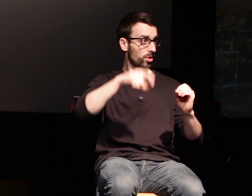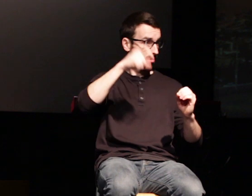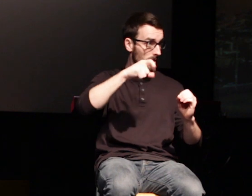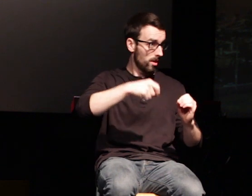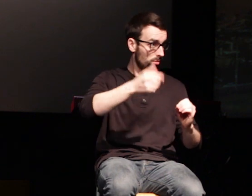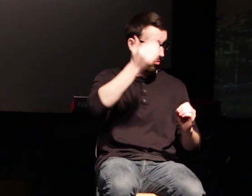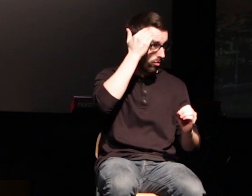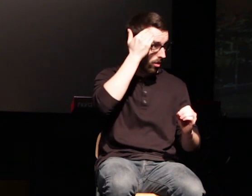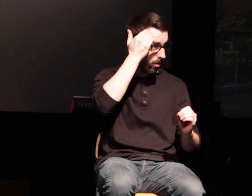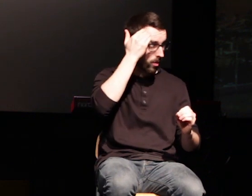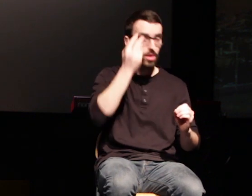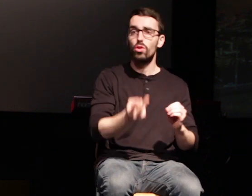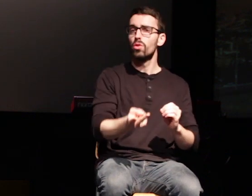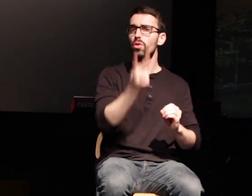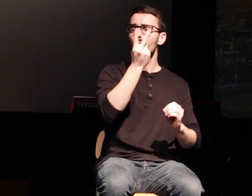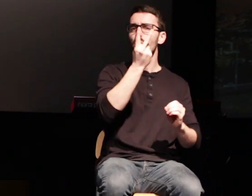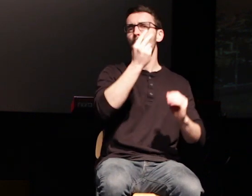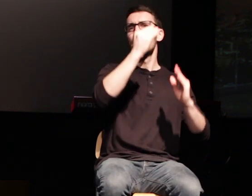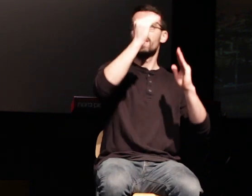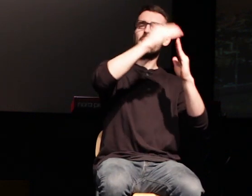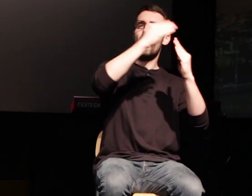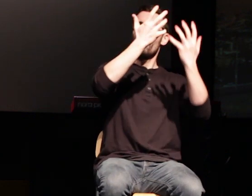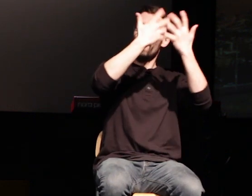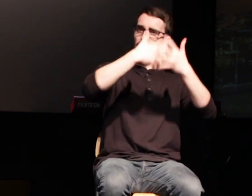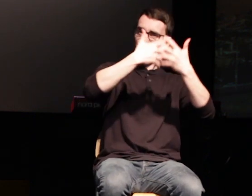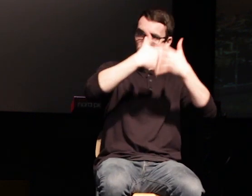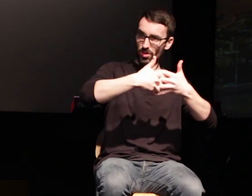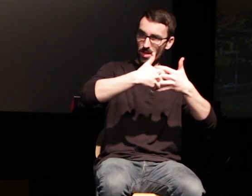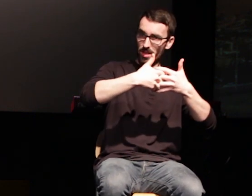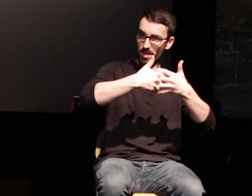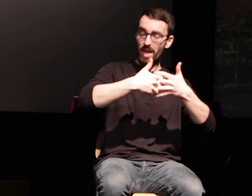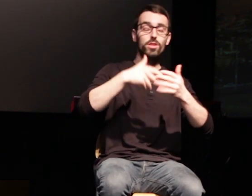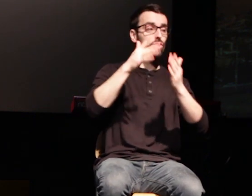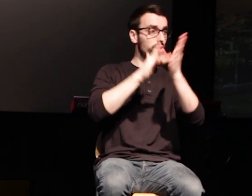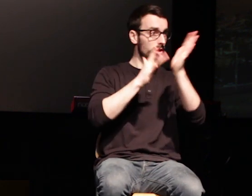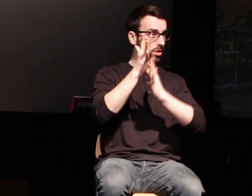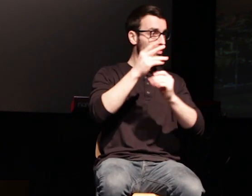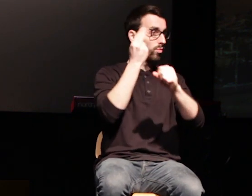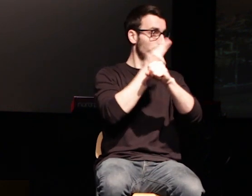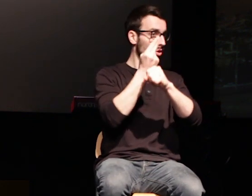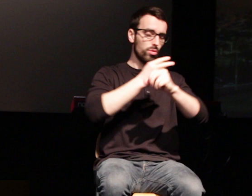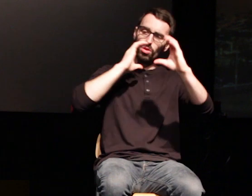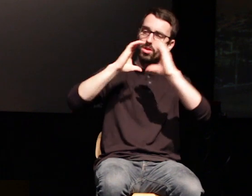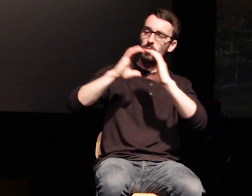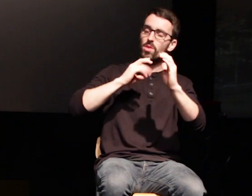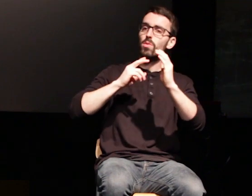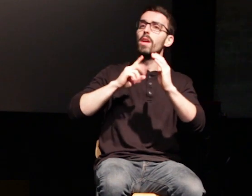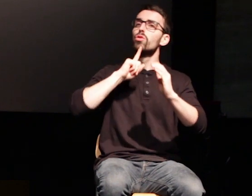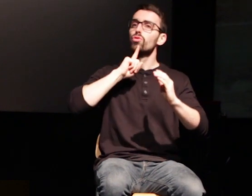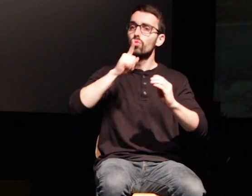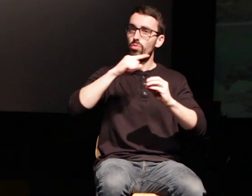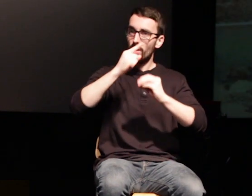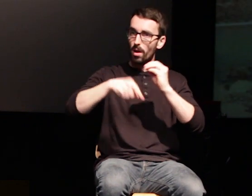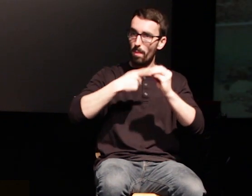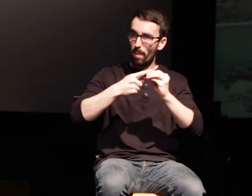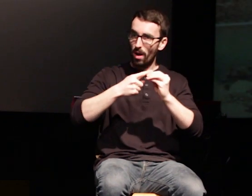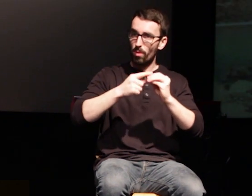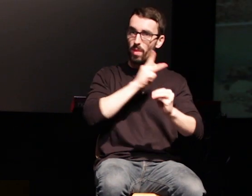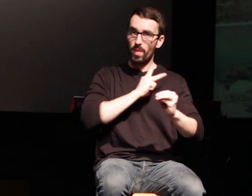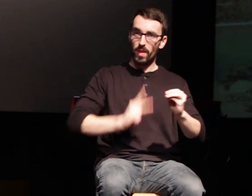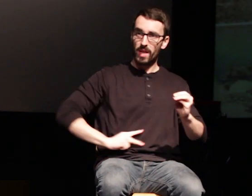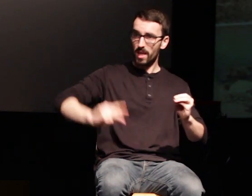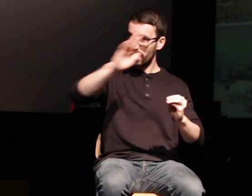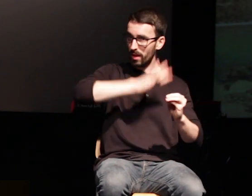and Jesus uses these industries in Israel a lot to communicate truths about the kingdom. So the first industry is this, it's